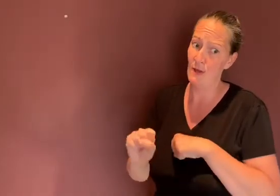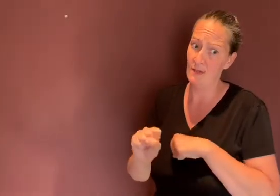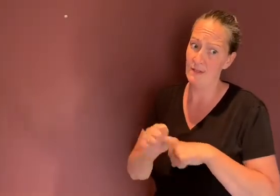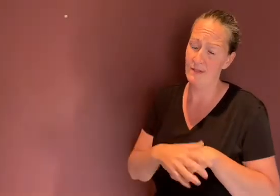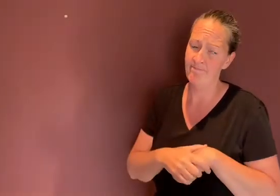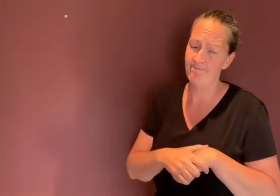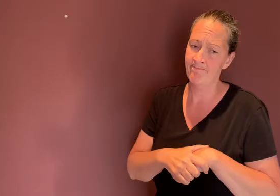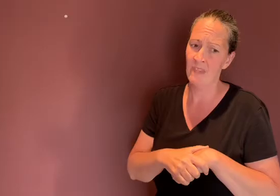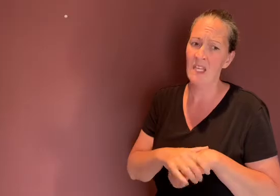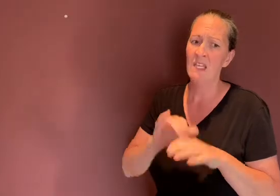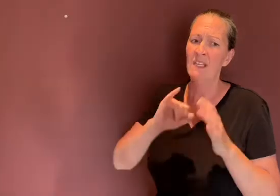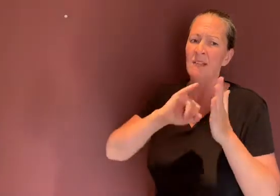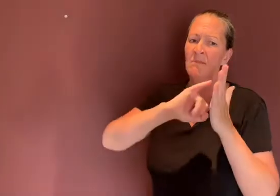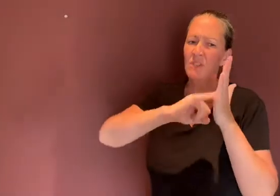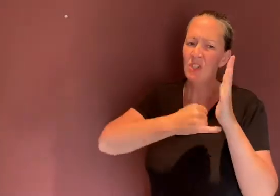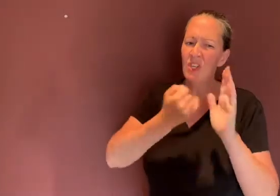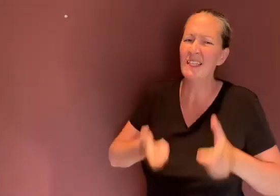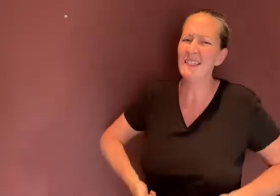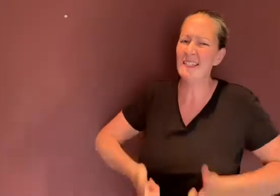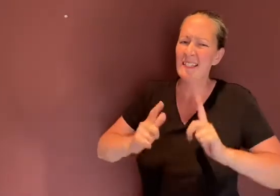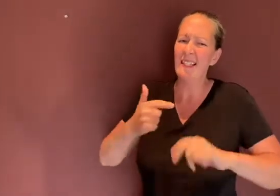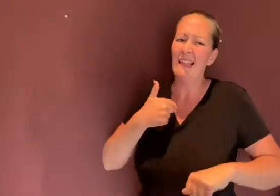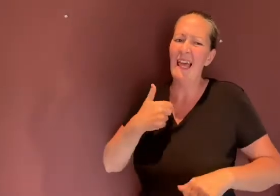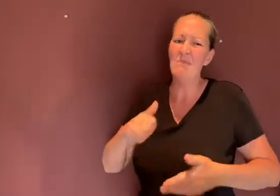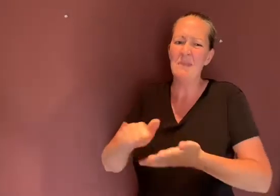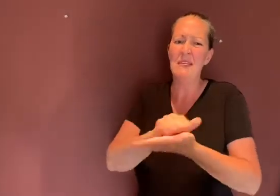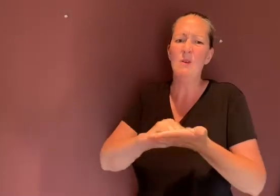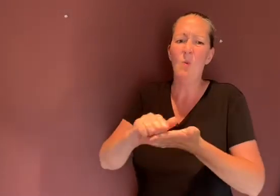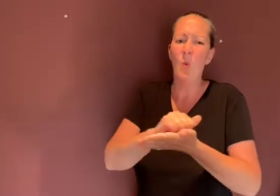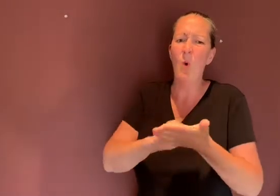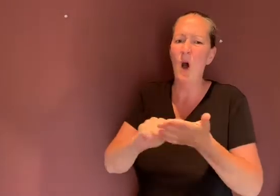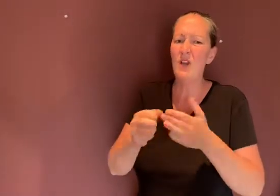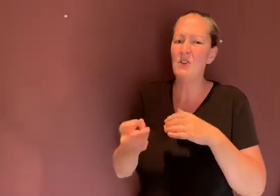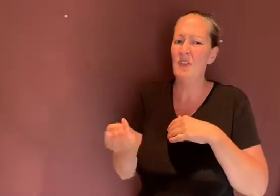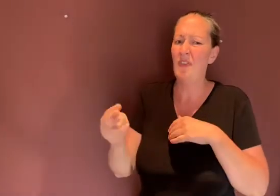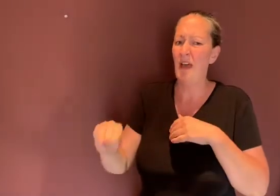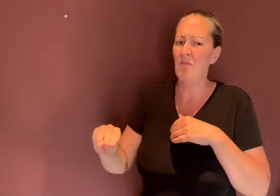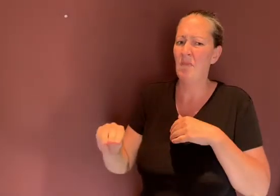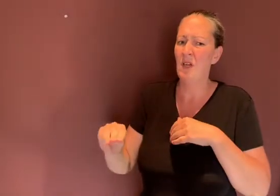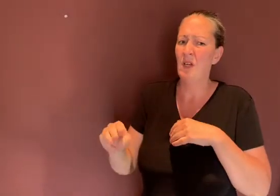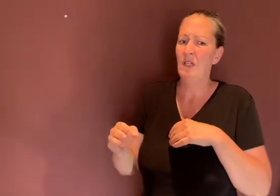socks. Just let me wash them